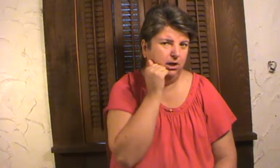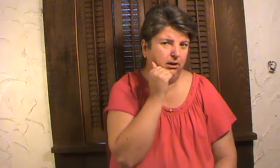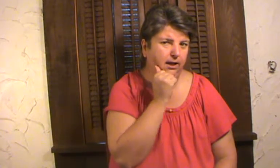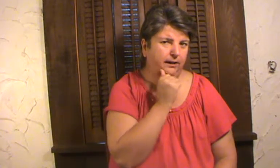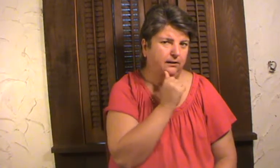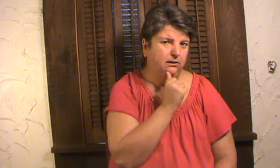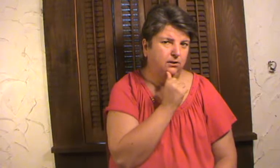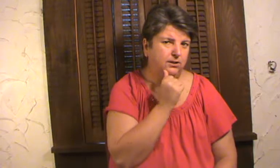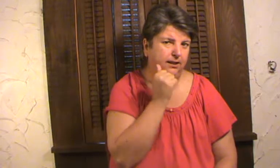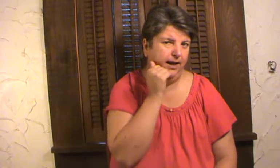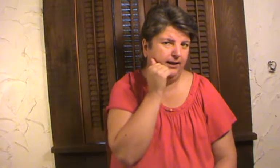jawline, close to that,